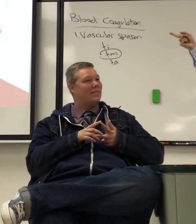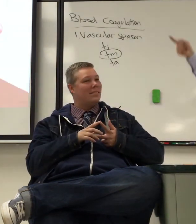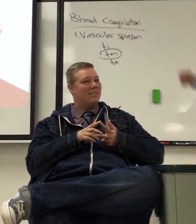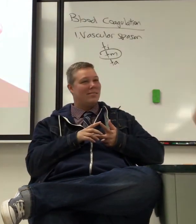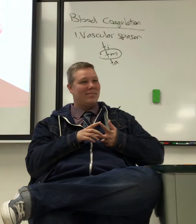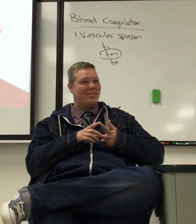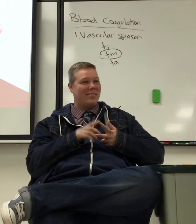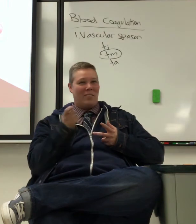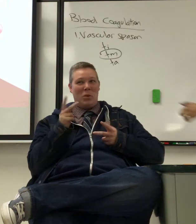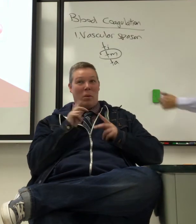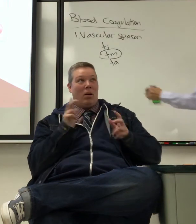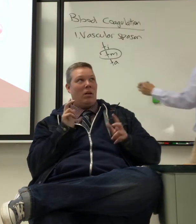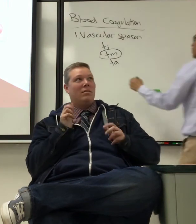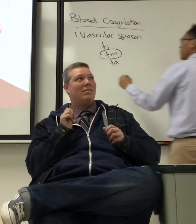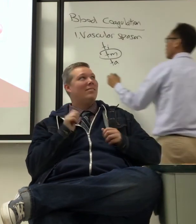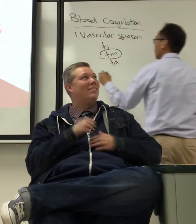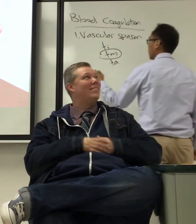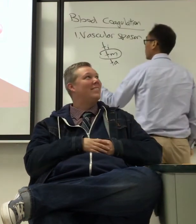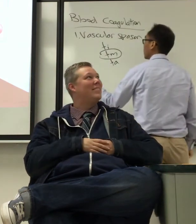picture there.